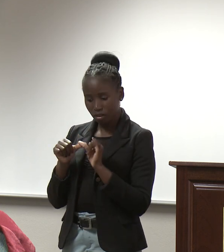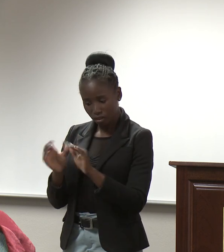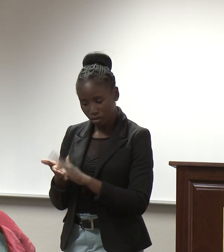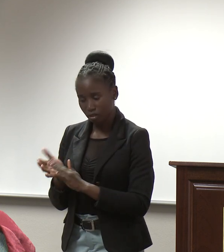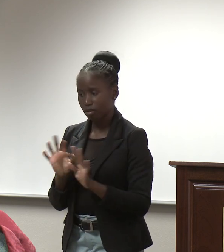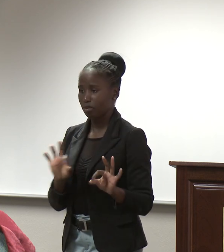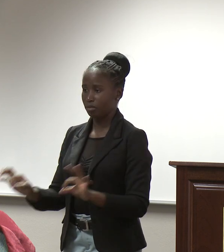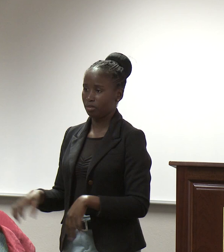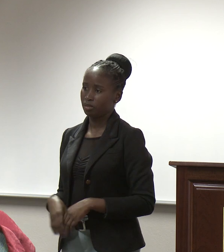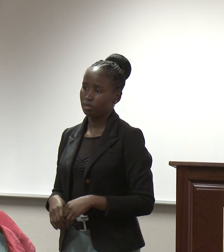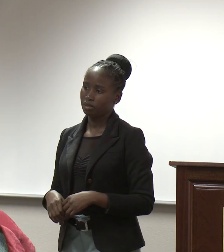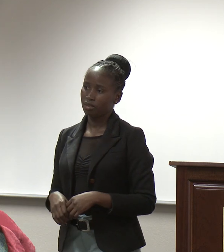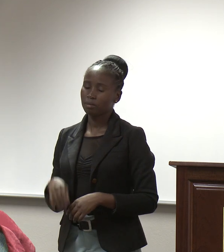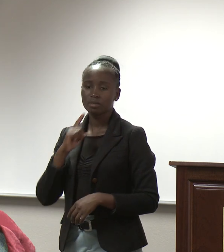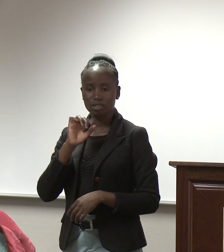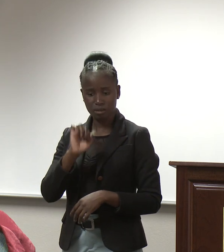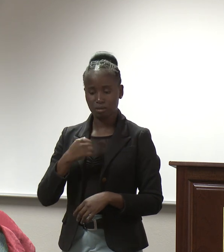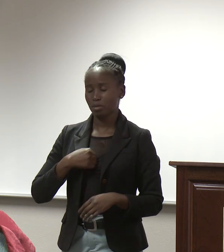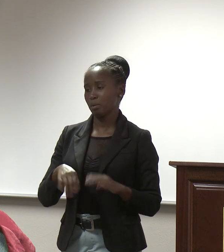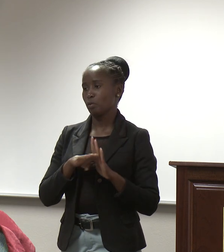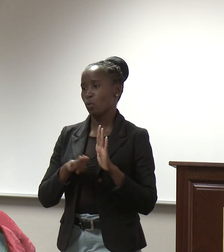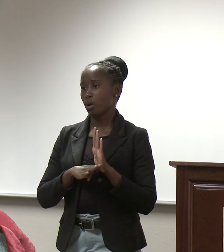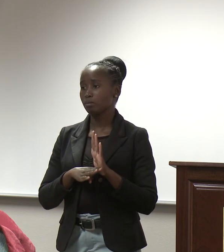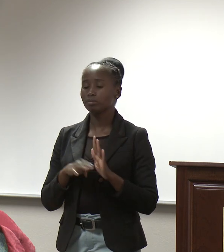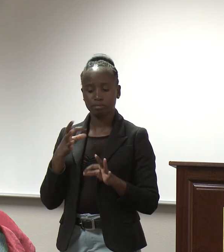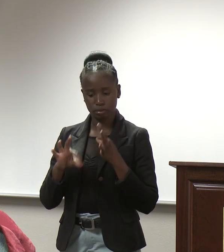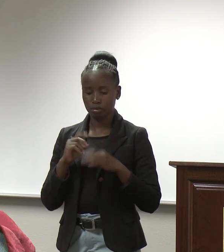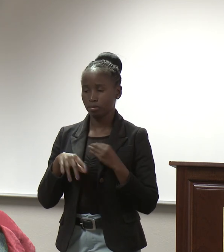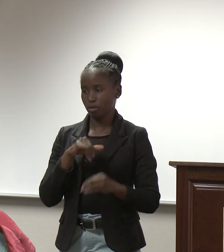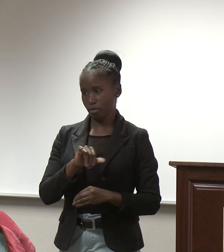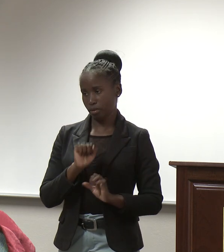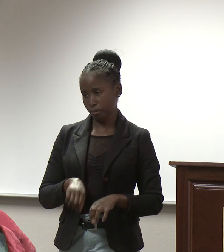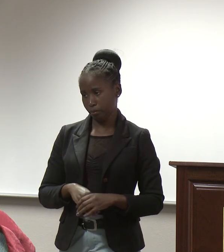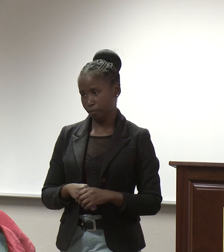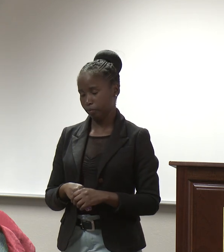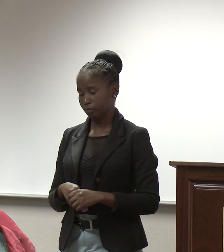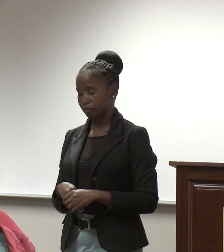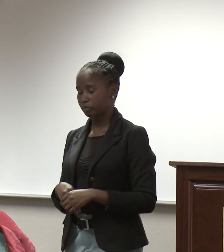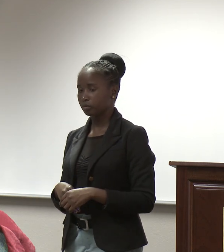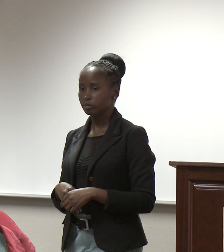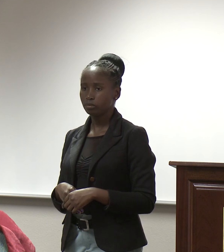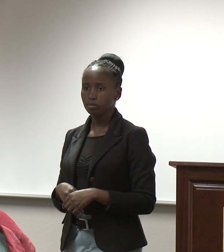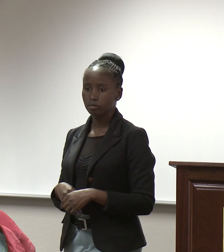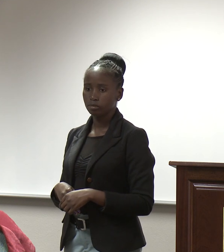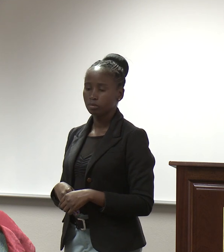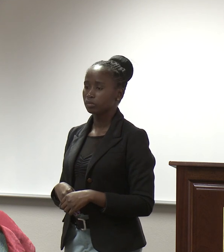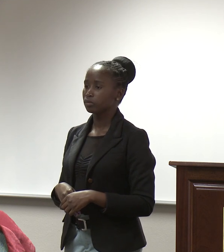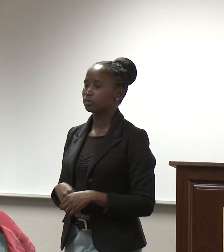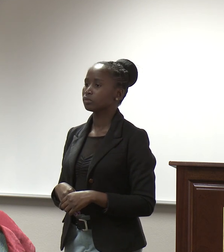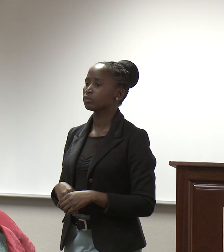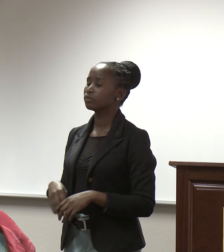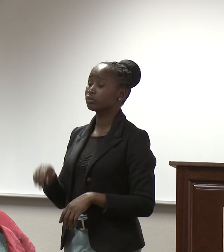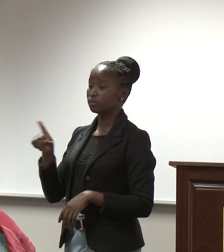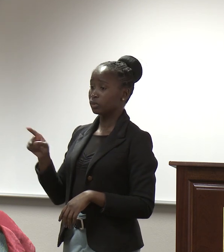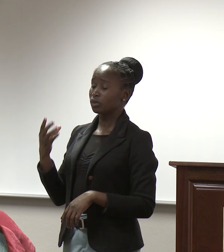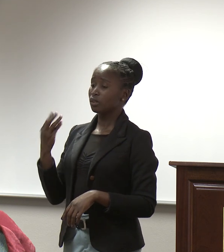that's my program, is precisely on this. But the second question is, under which conditions should